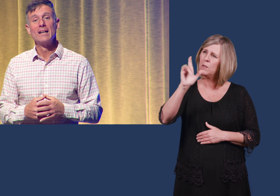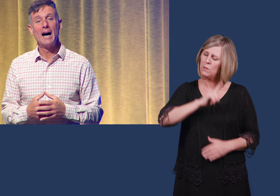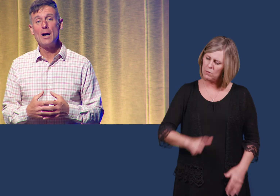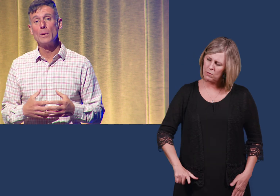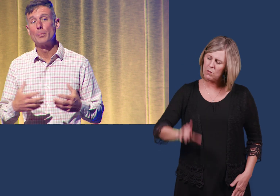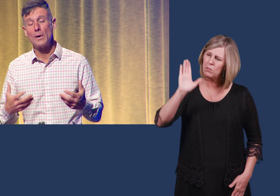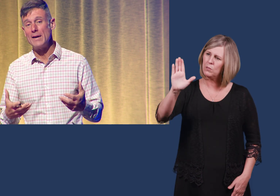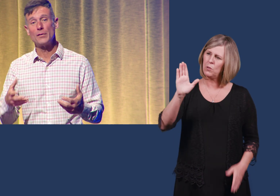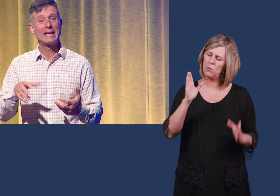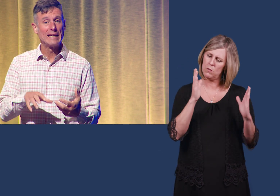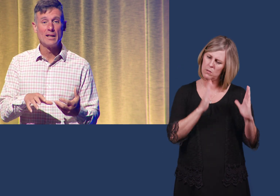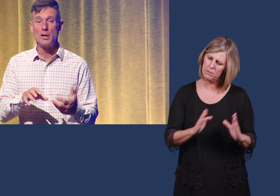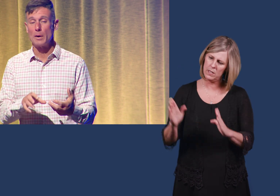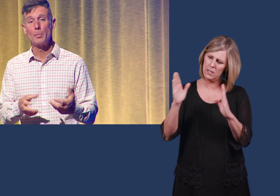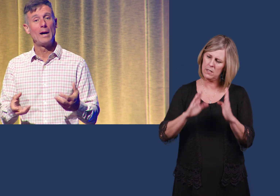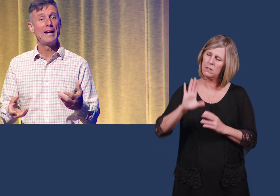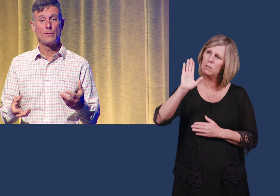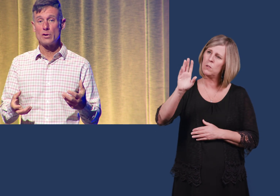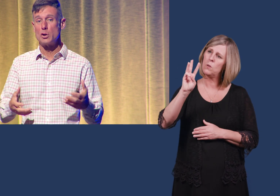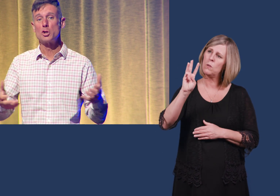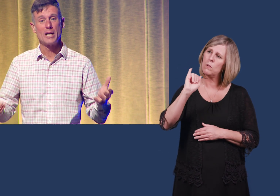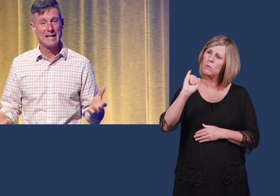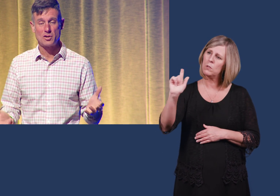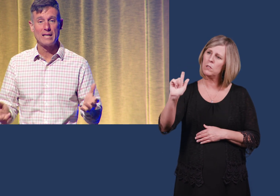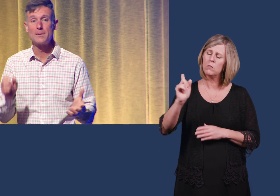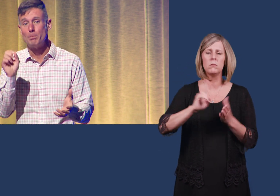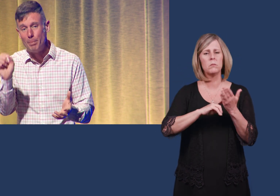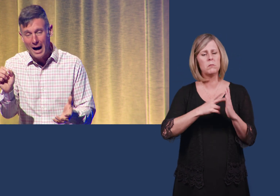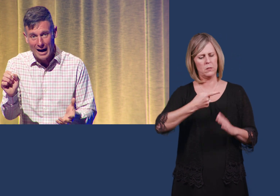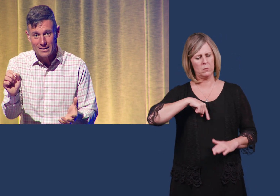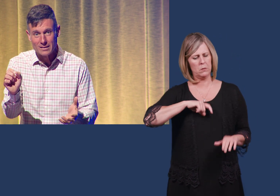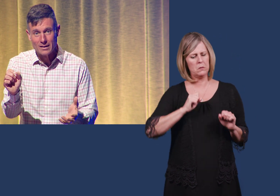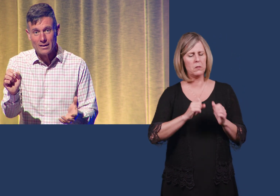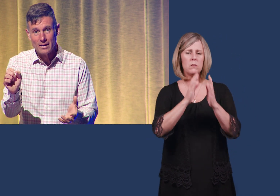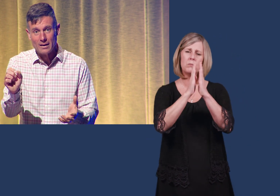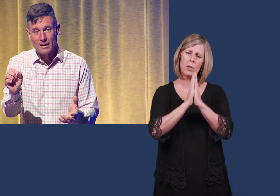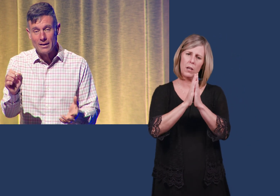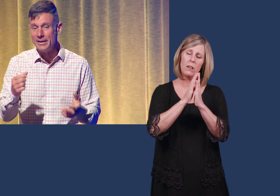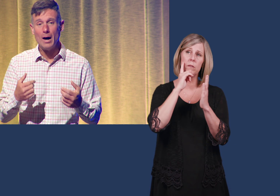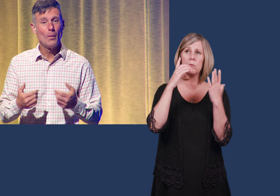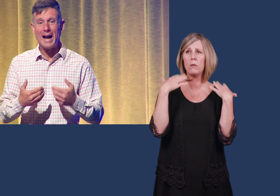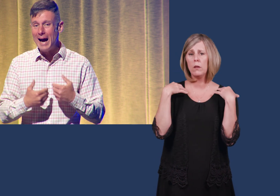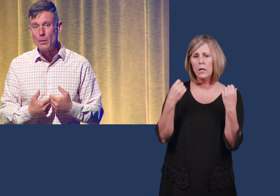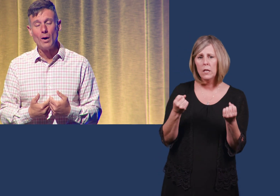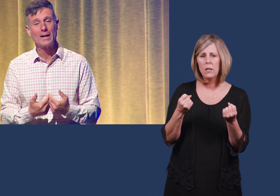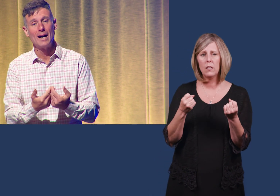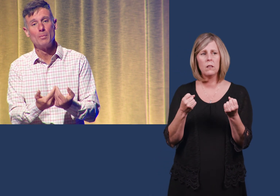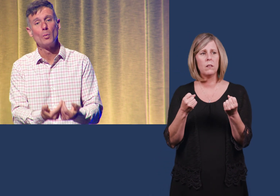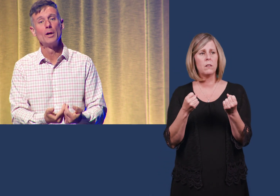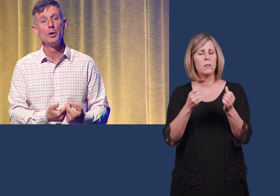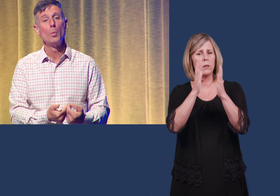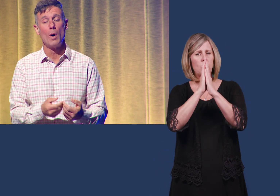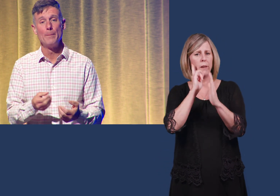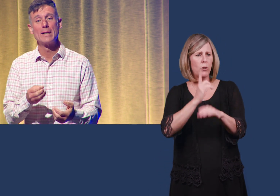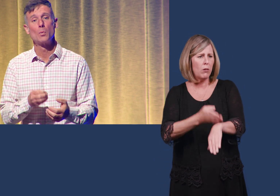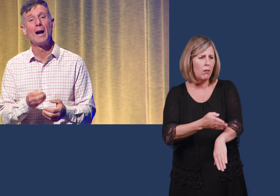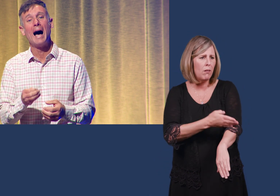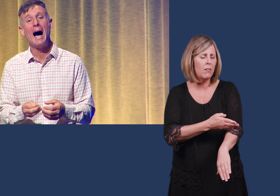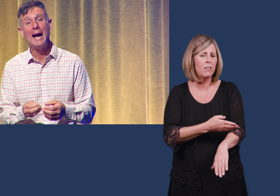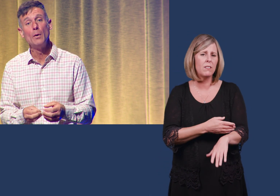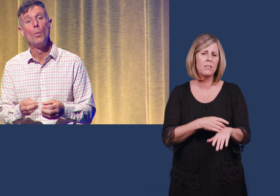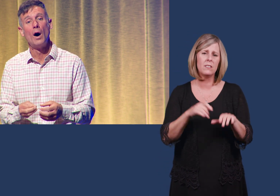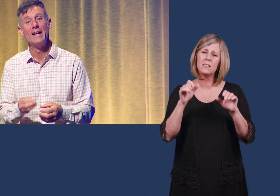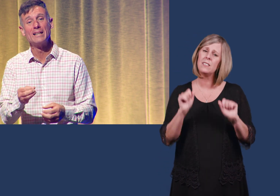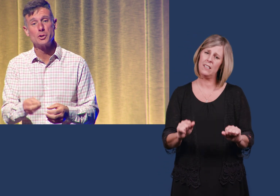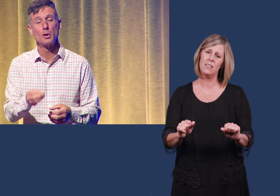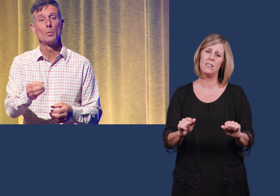"God, we pray for healing, or we pray for you to change things, but not what I want, God, but what you want, because what